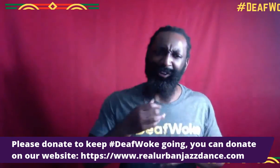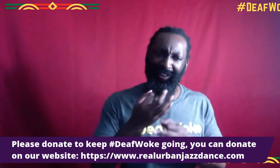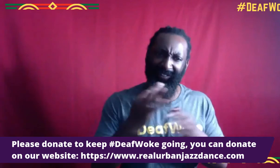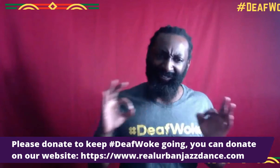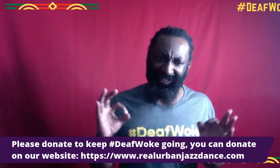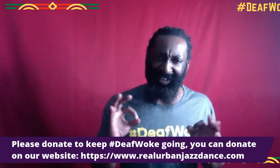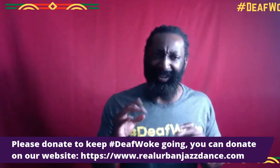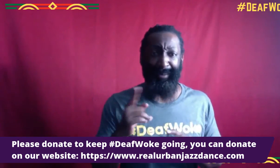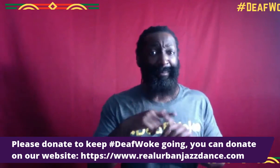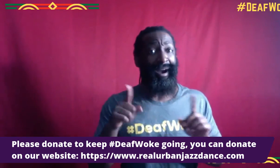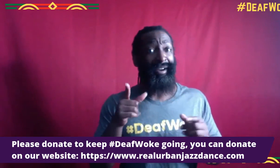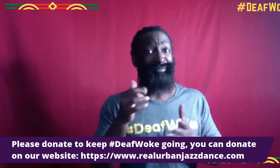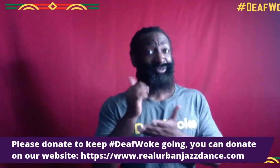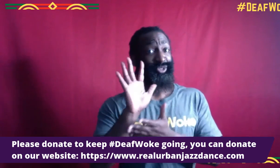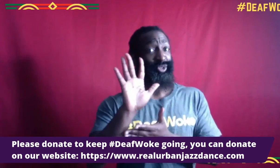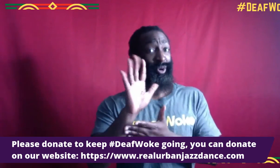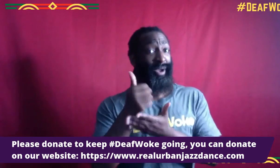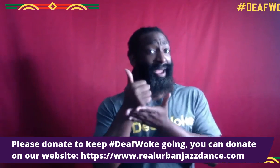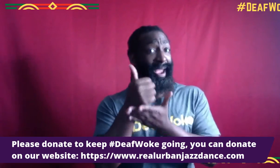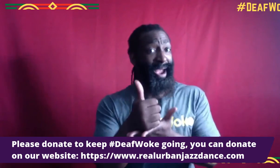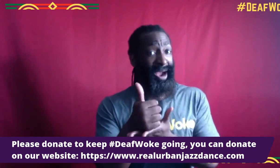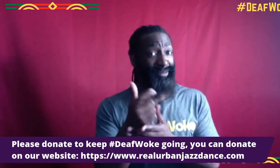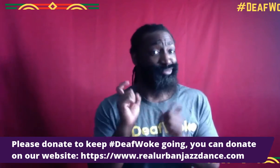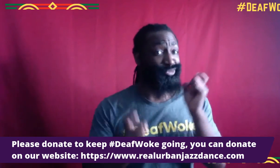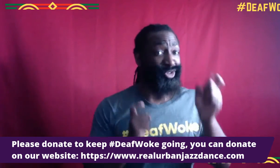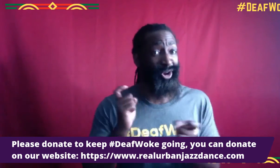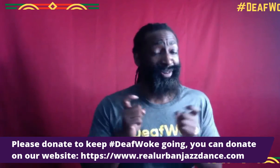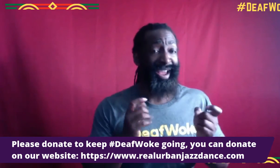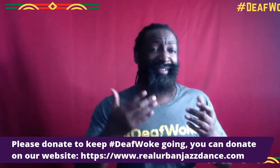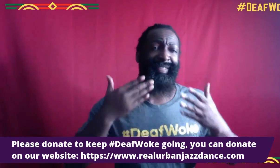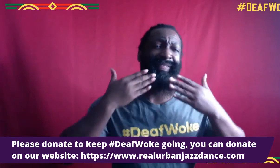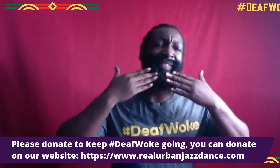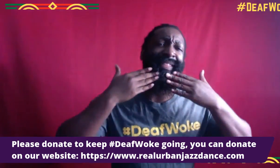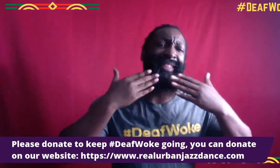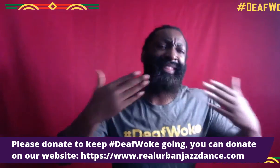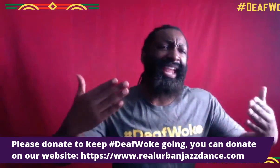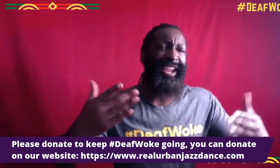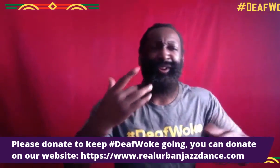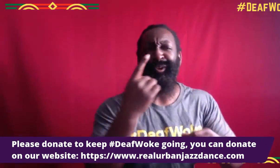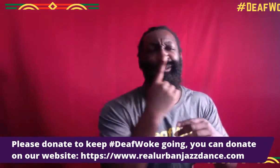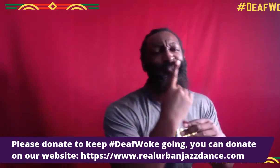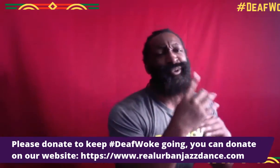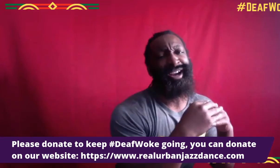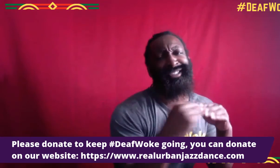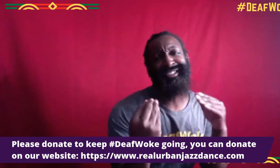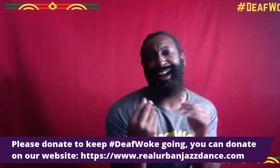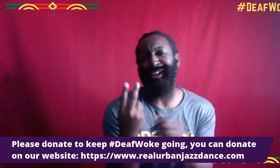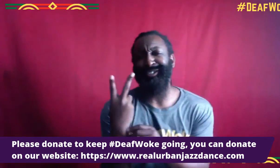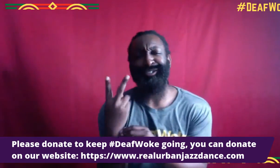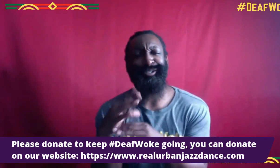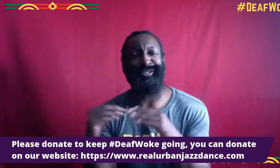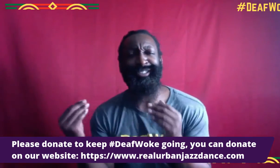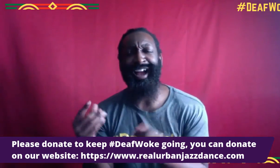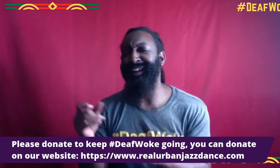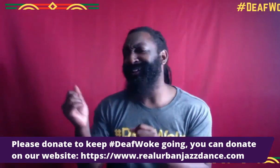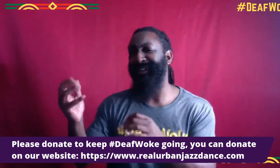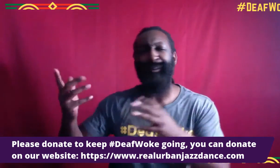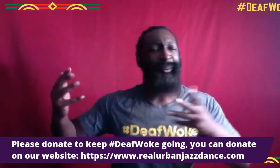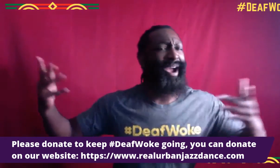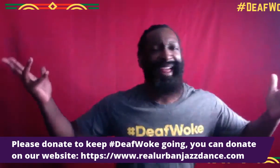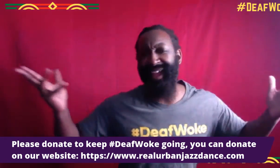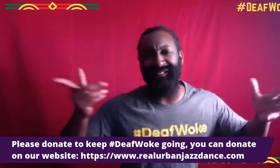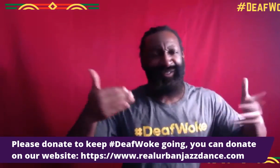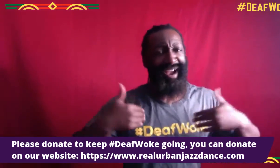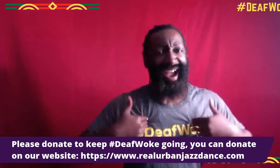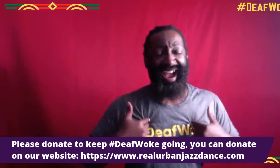This is not free. I want you guys to enjoy it, to making sure it stays free. So keep donating, whether it's